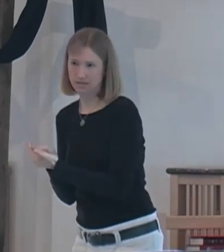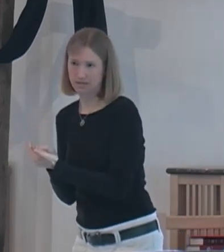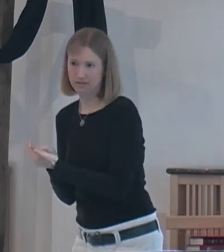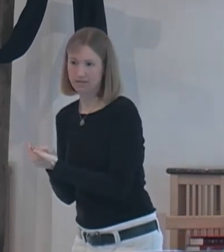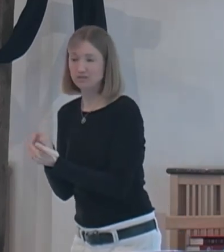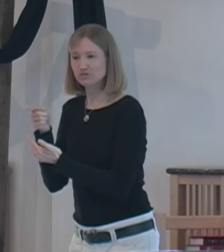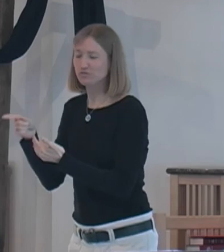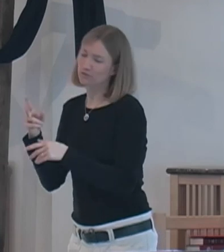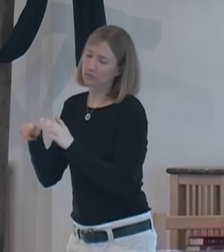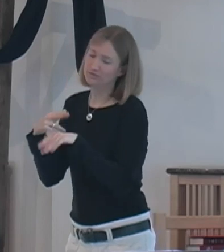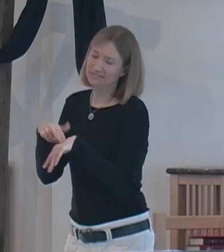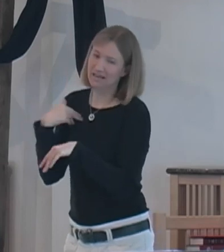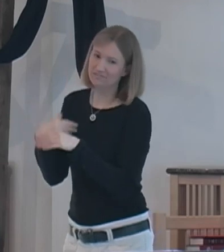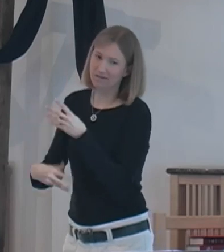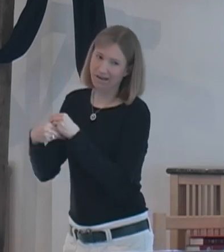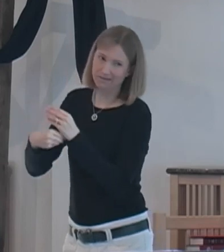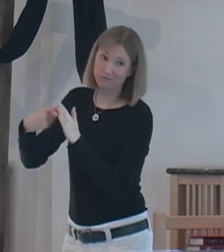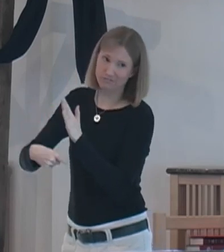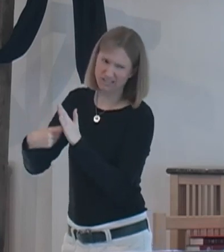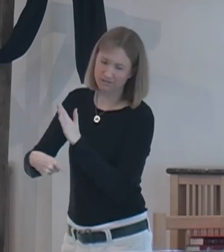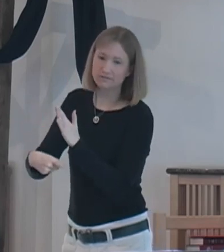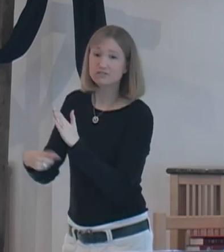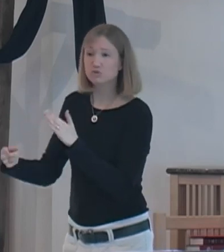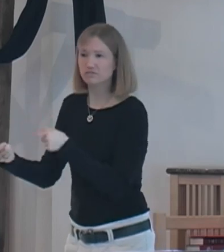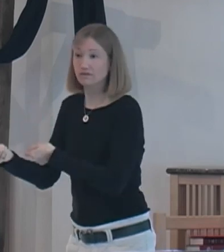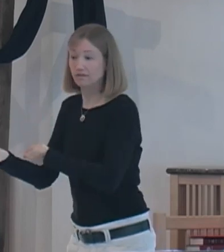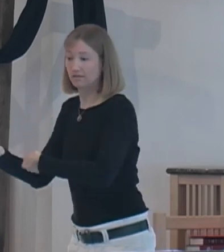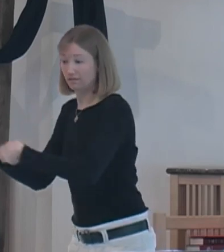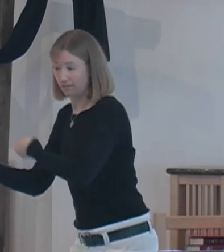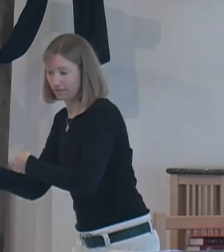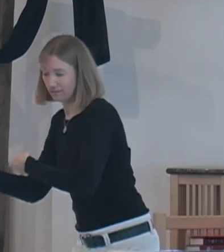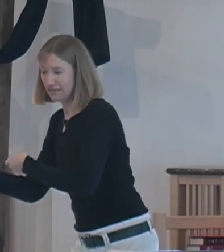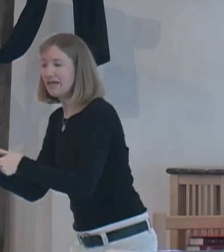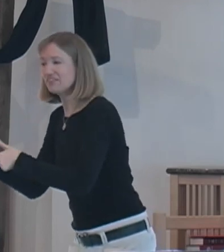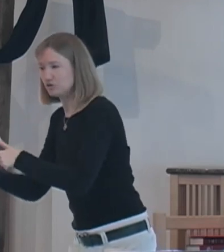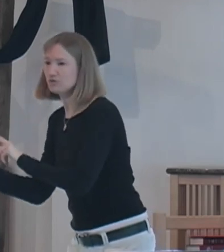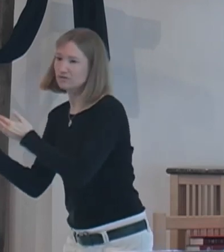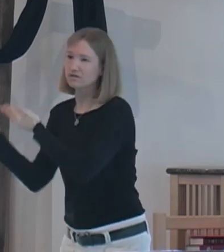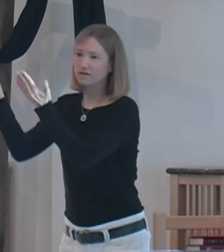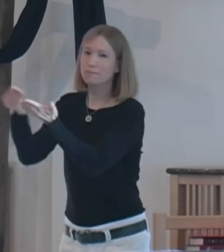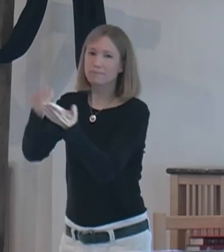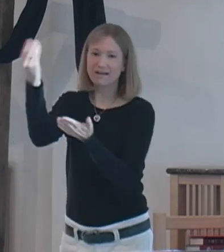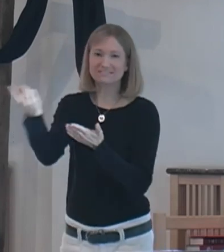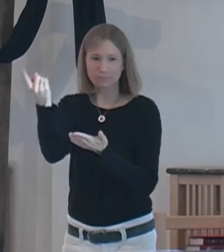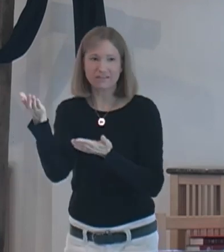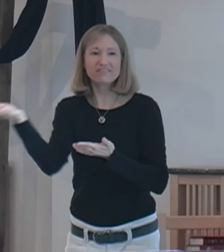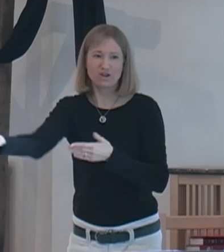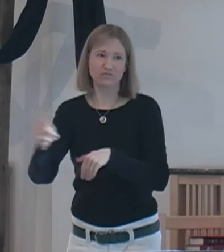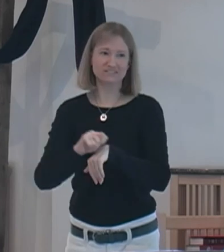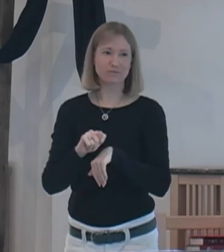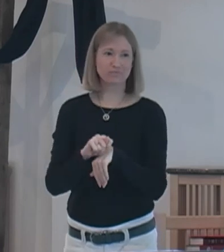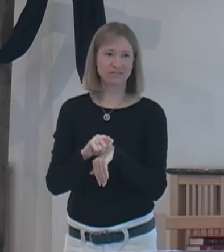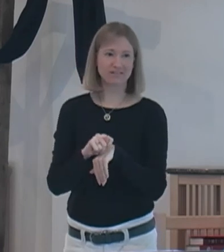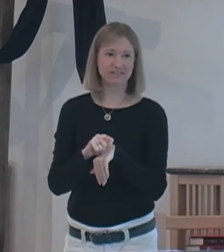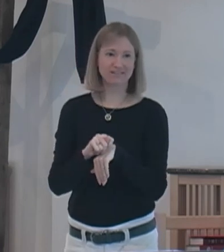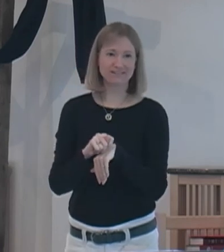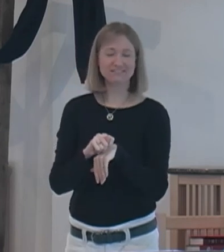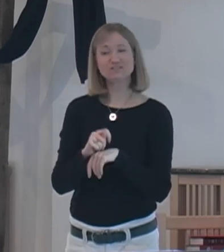offering. So that's why the money changers were there. Each of them providing a valuable service for people who